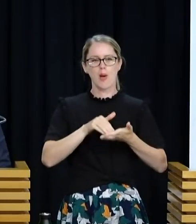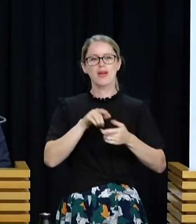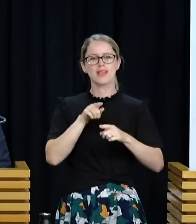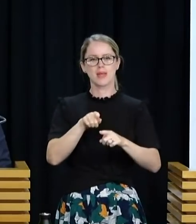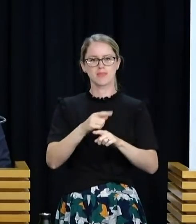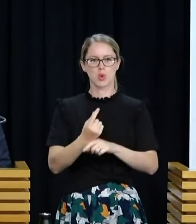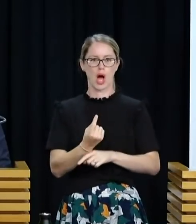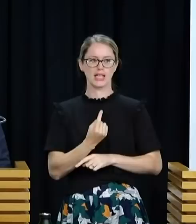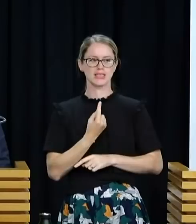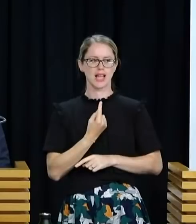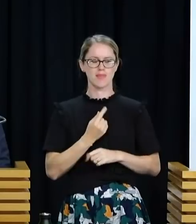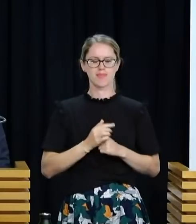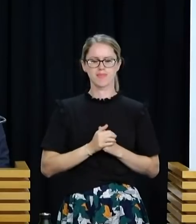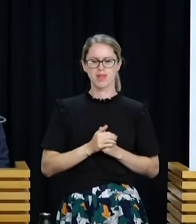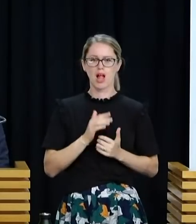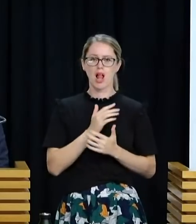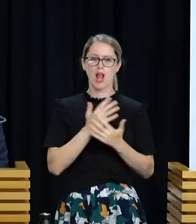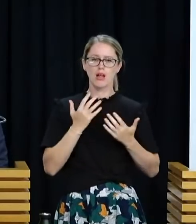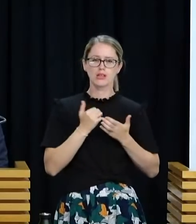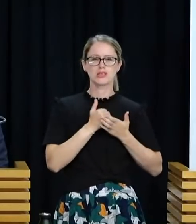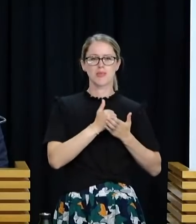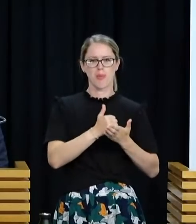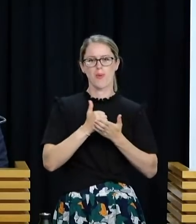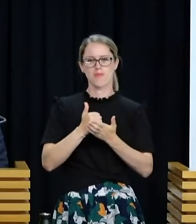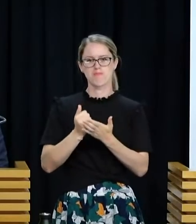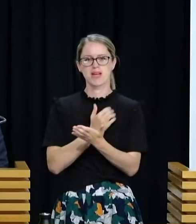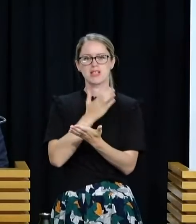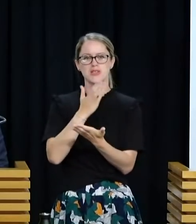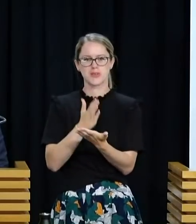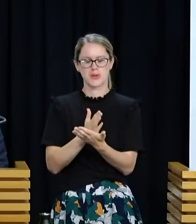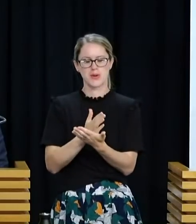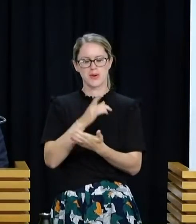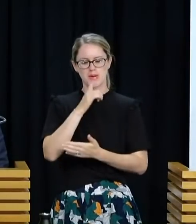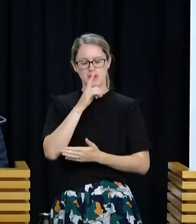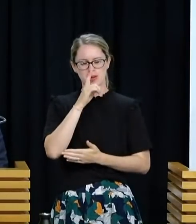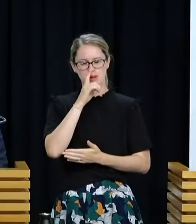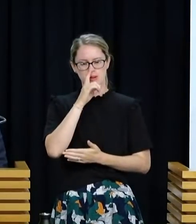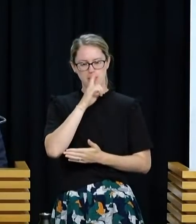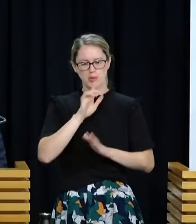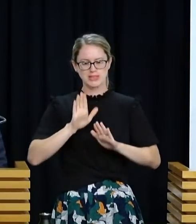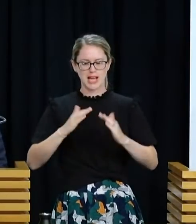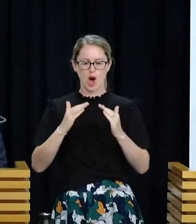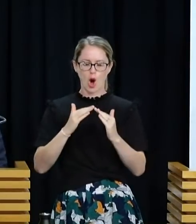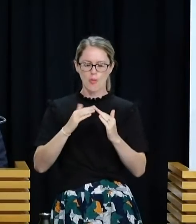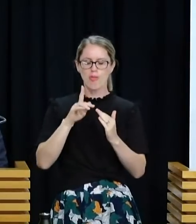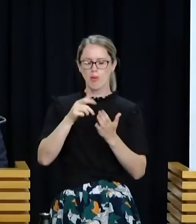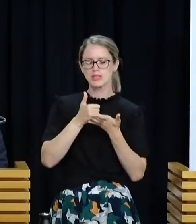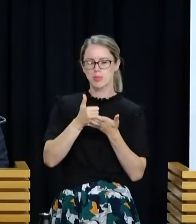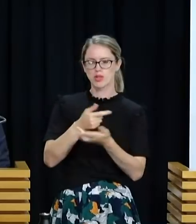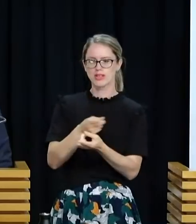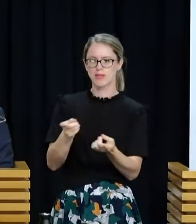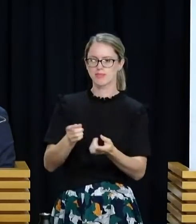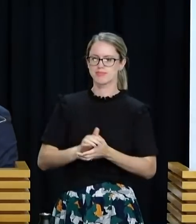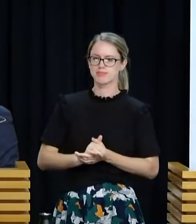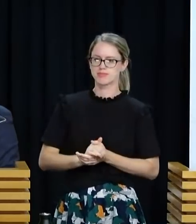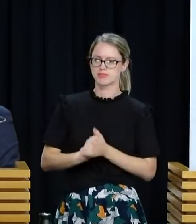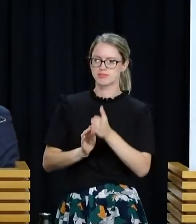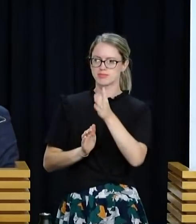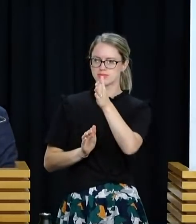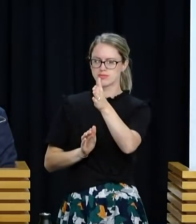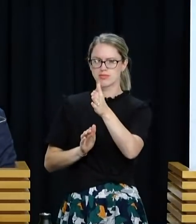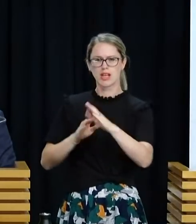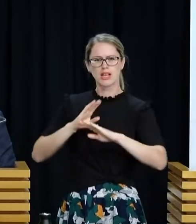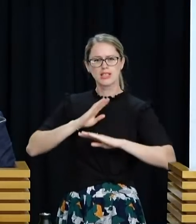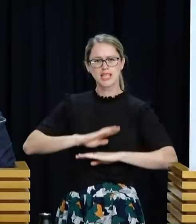home as well. So there's a lot of support going in there to make sure that people who are doing the right thing are getting the support that they need. Minister, are you satisfied with the contact